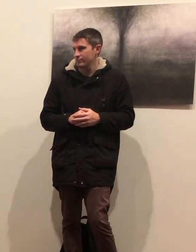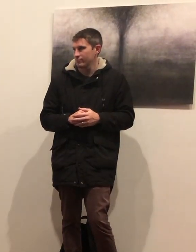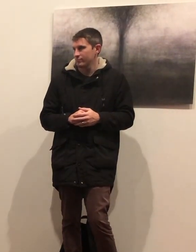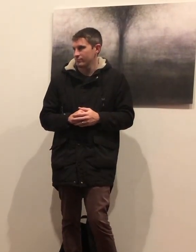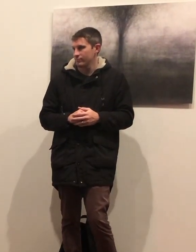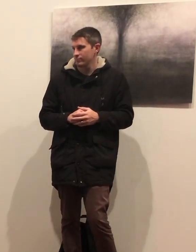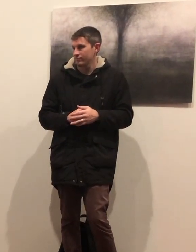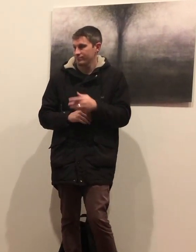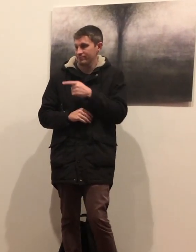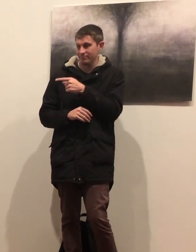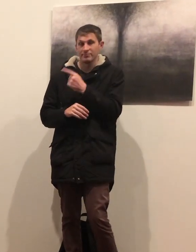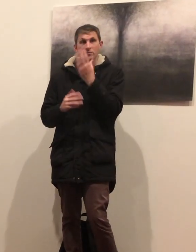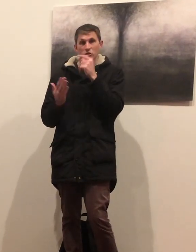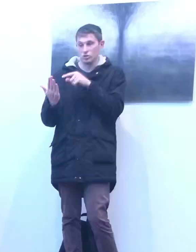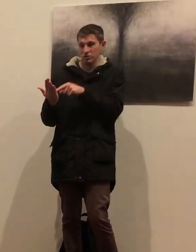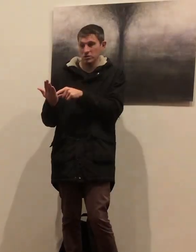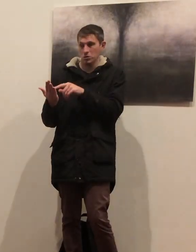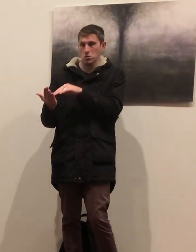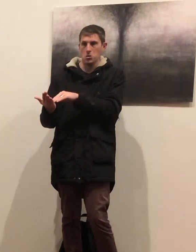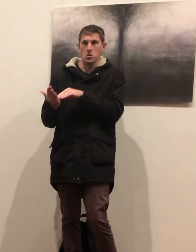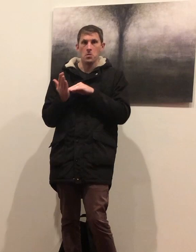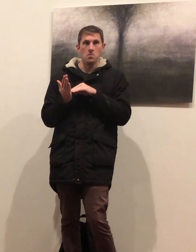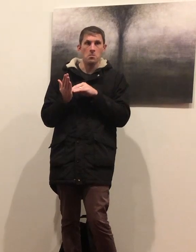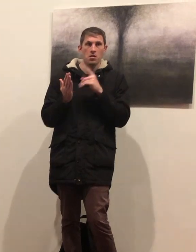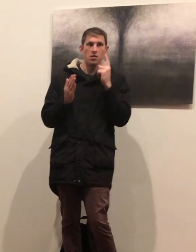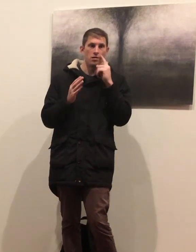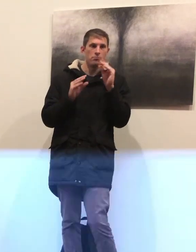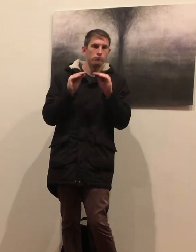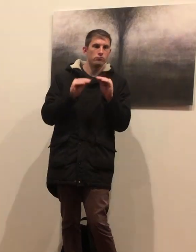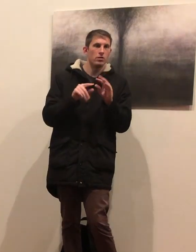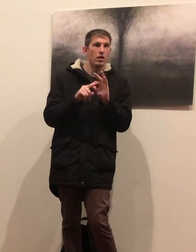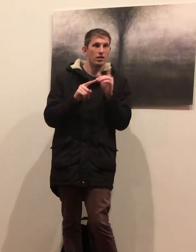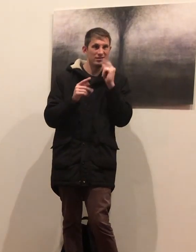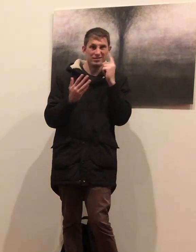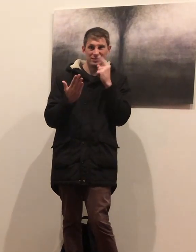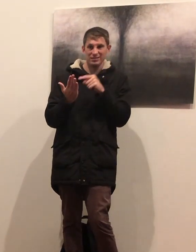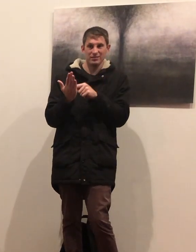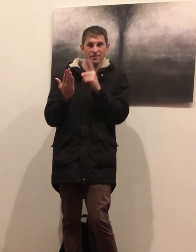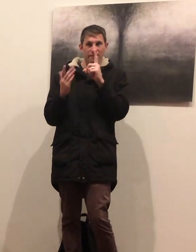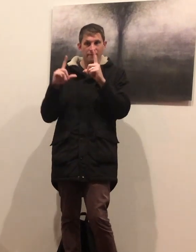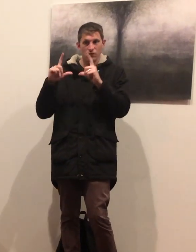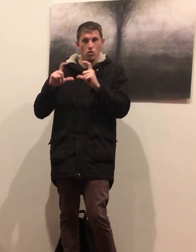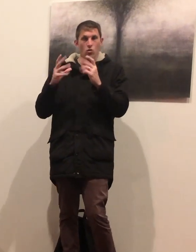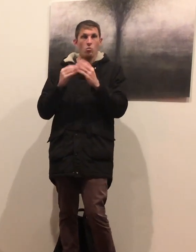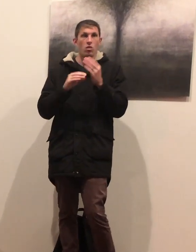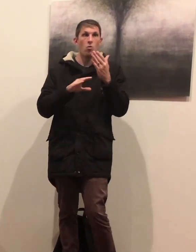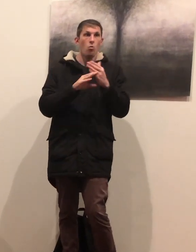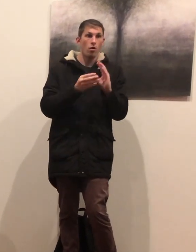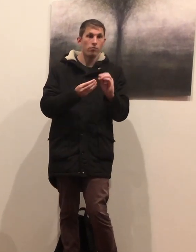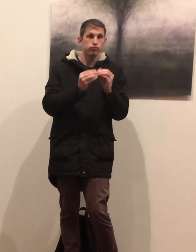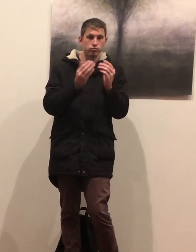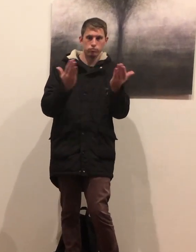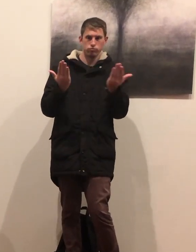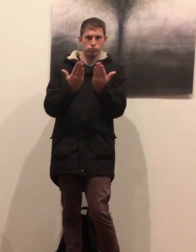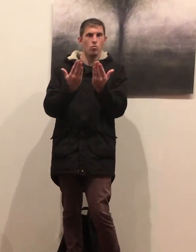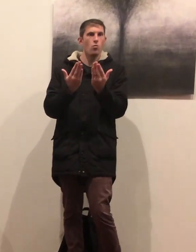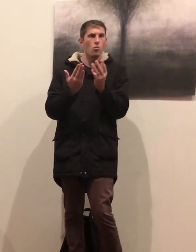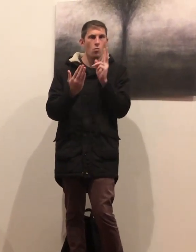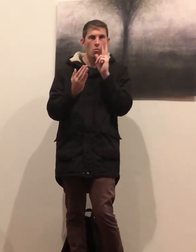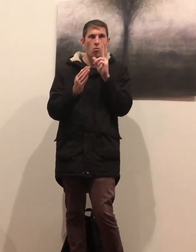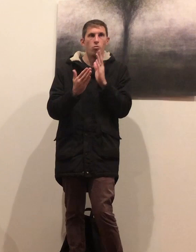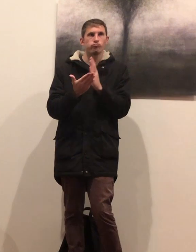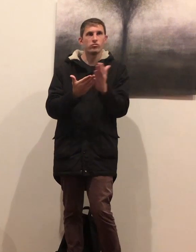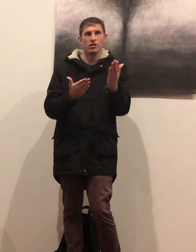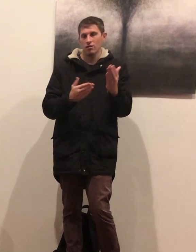reference pictures, and you can see how hyper-real the work actually ended up. And Olivia, the picture of